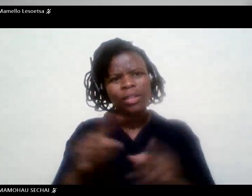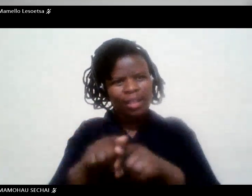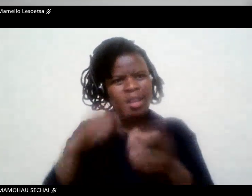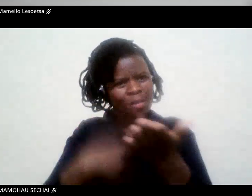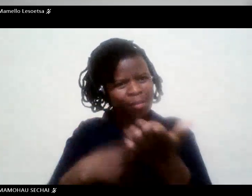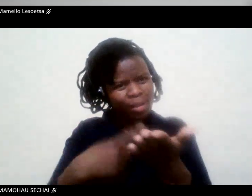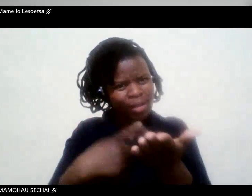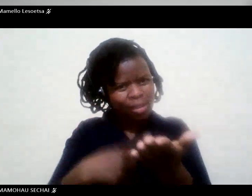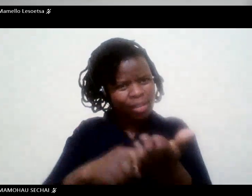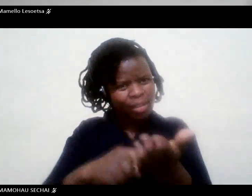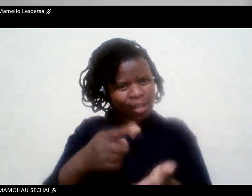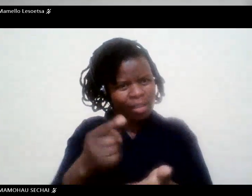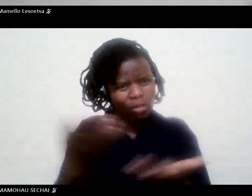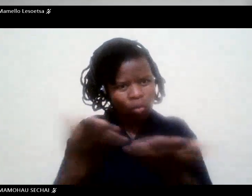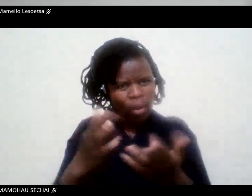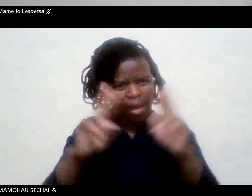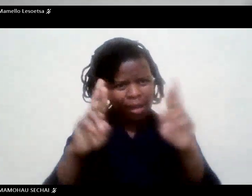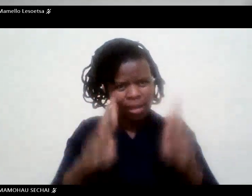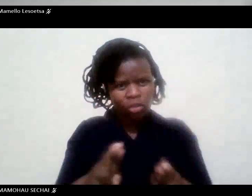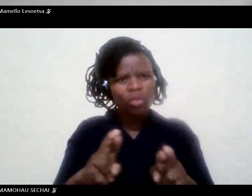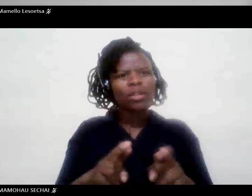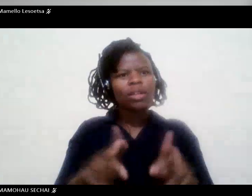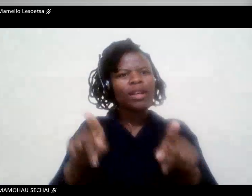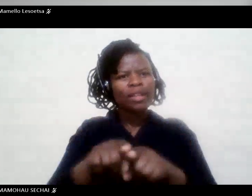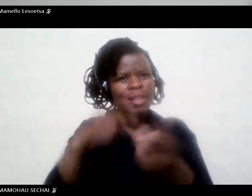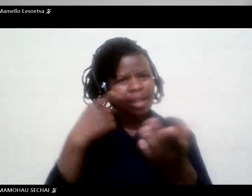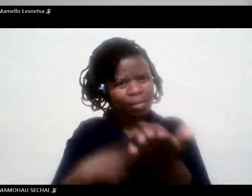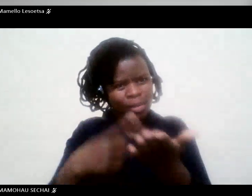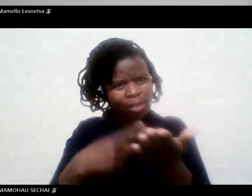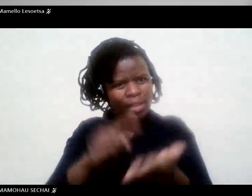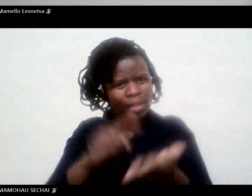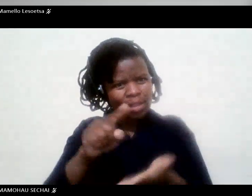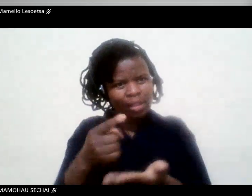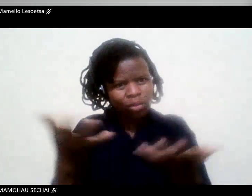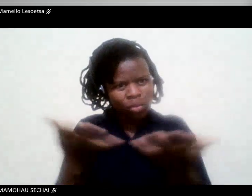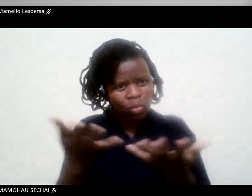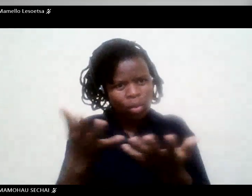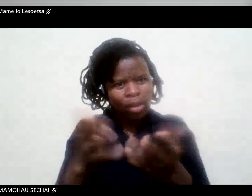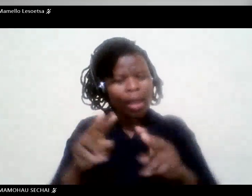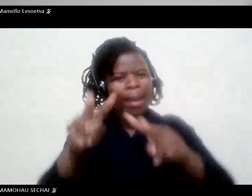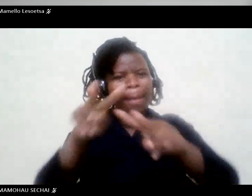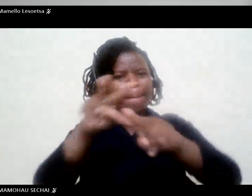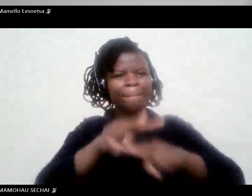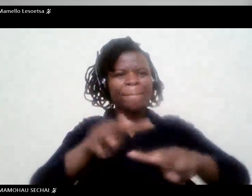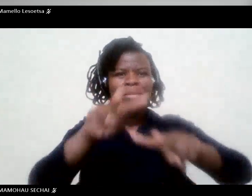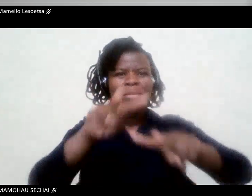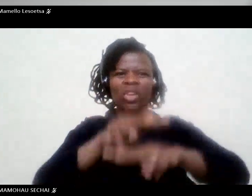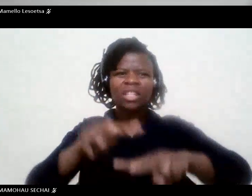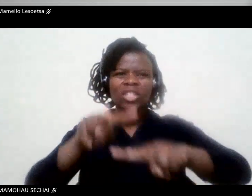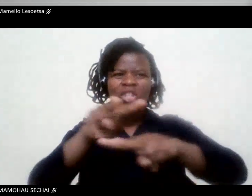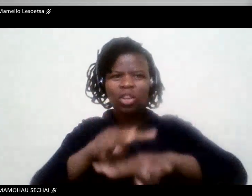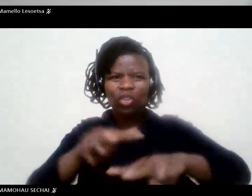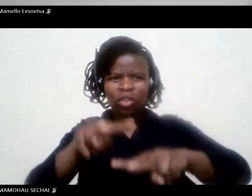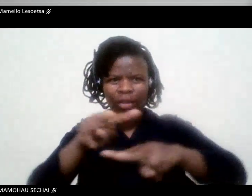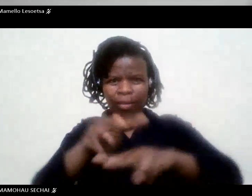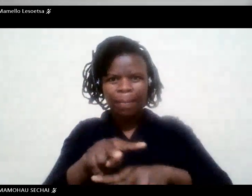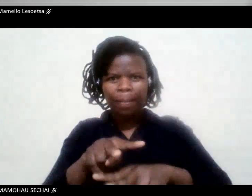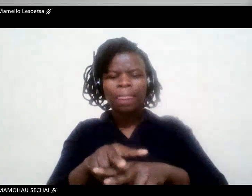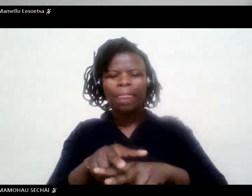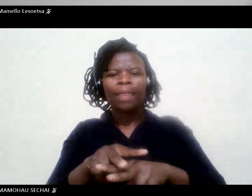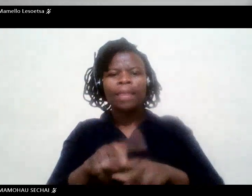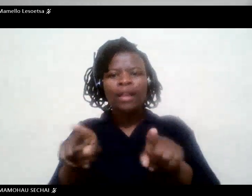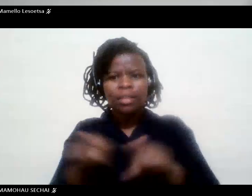We've discussed things around monitoring. So I don't want to start going to the answers because then I'm giving you the answers, but these are the different.